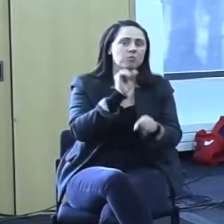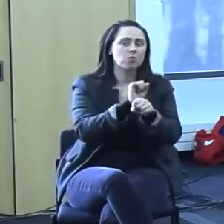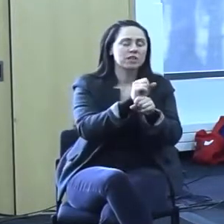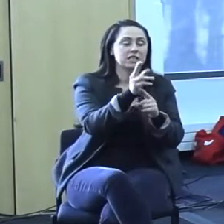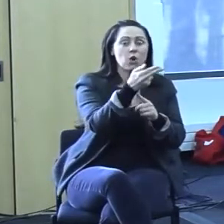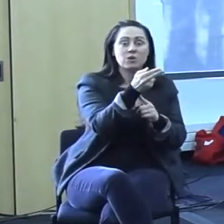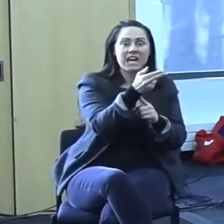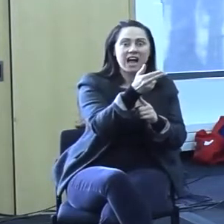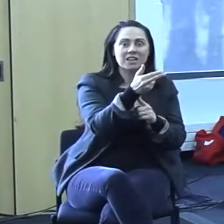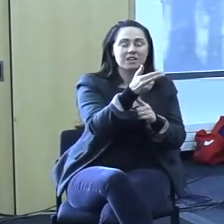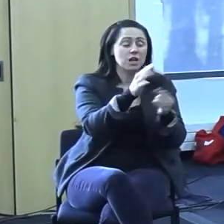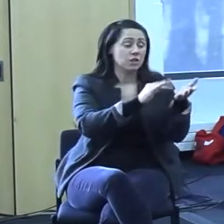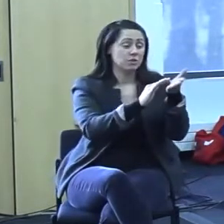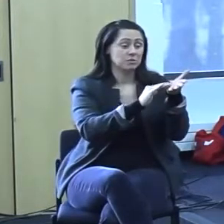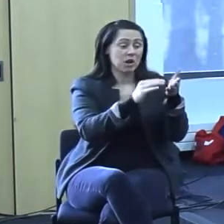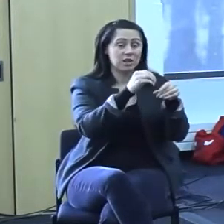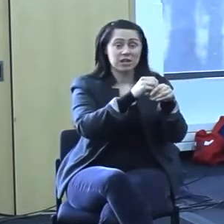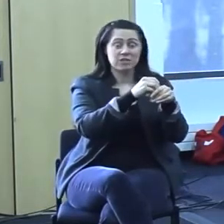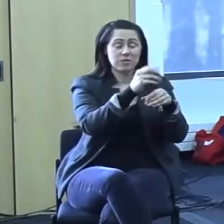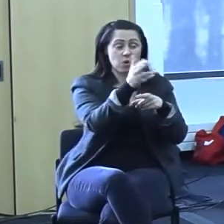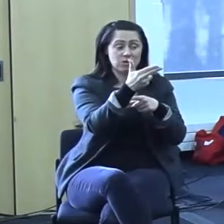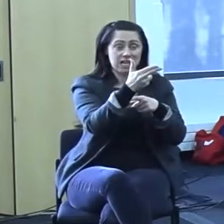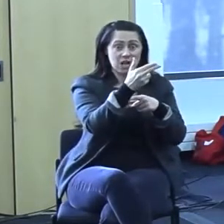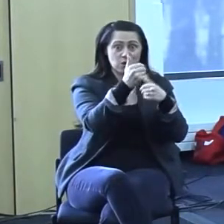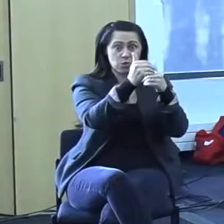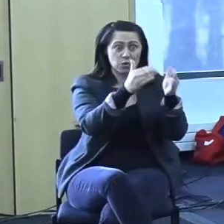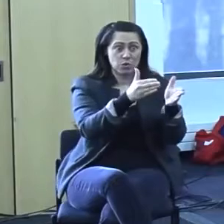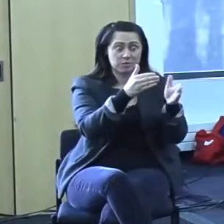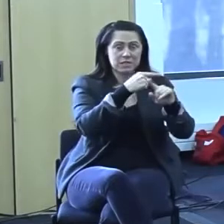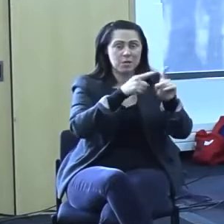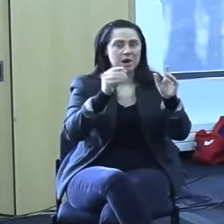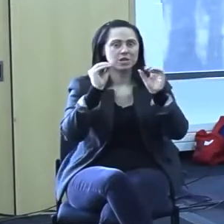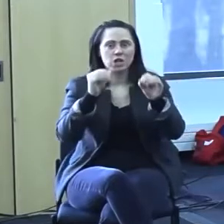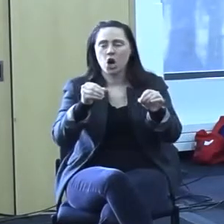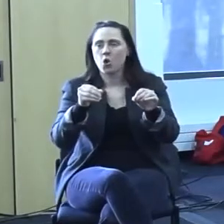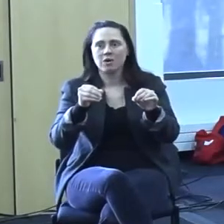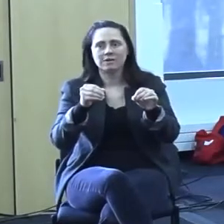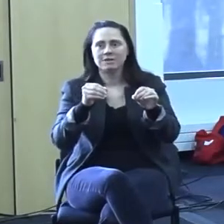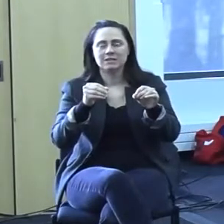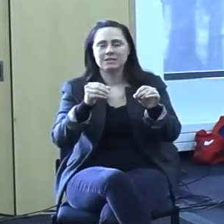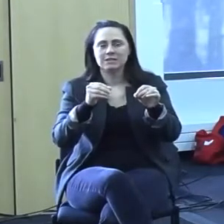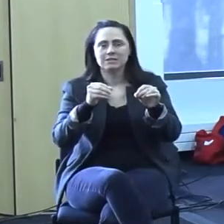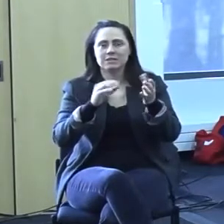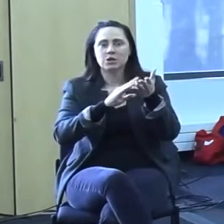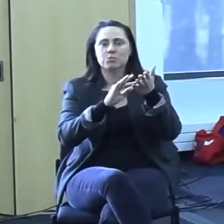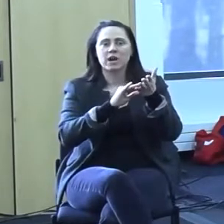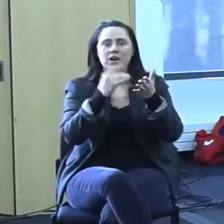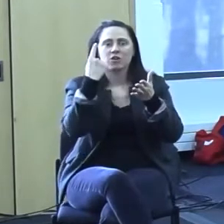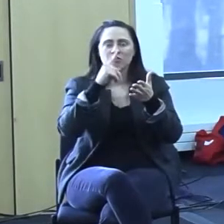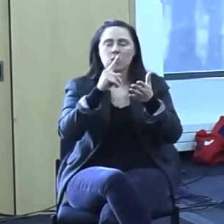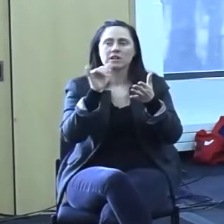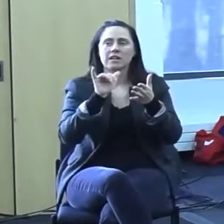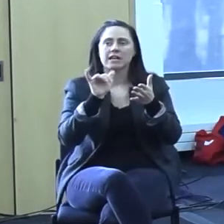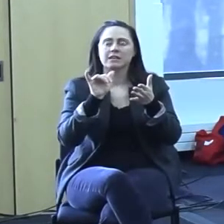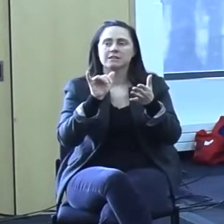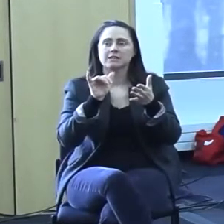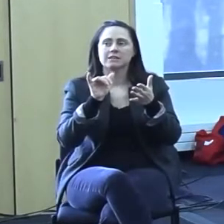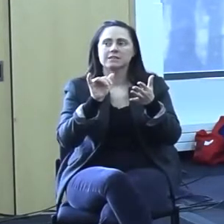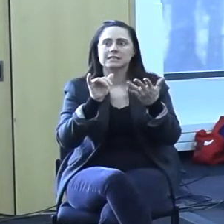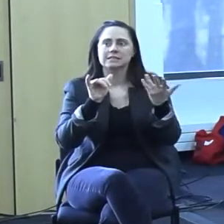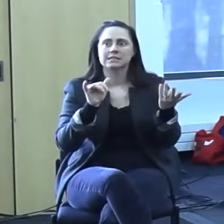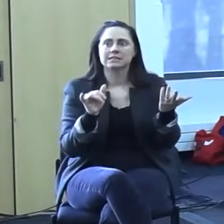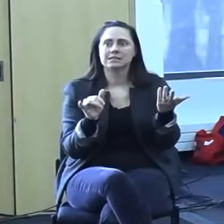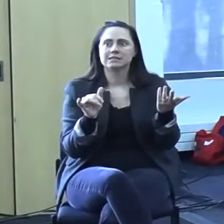like there's Braille in the hotel for the hotel rooms, but no um, Braille for like